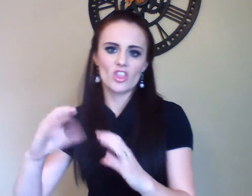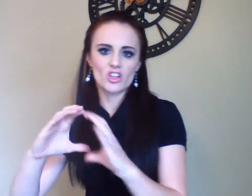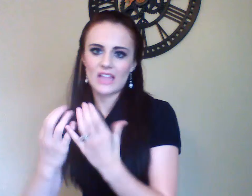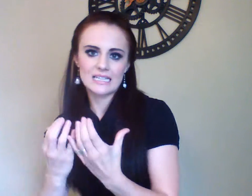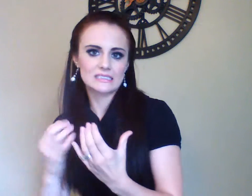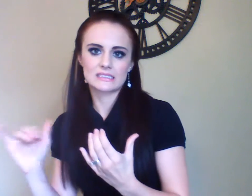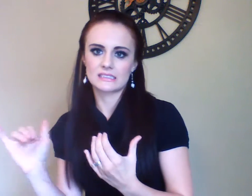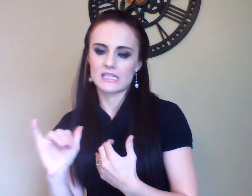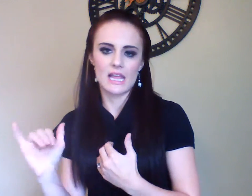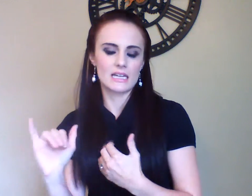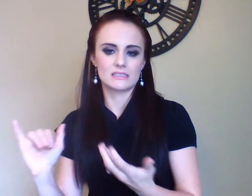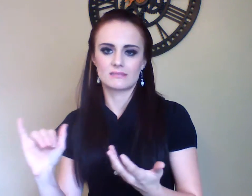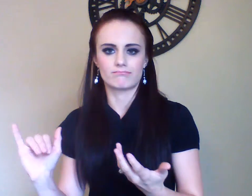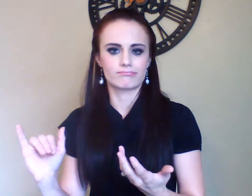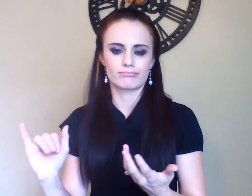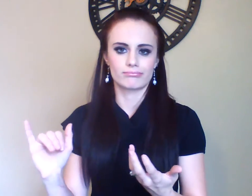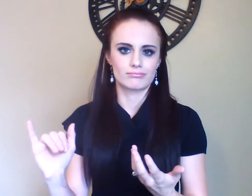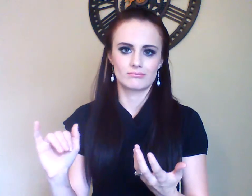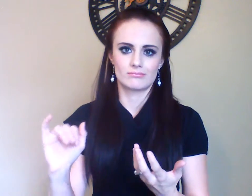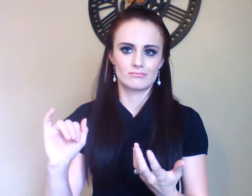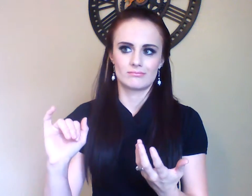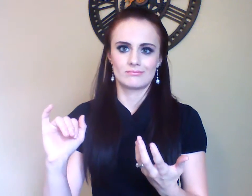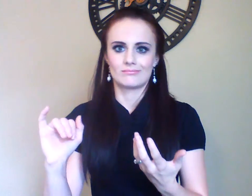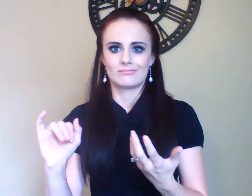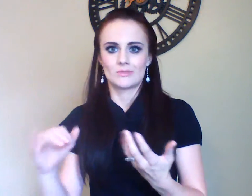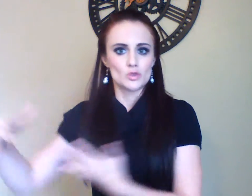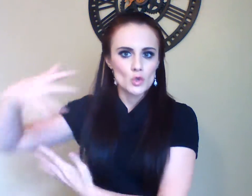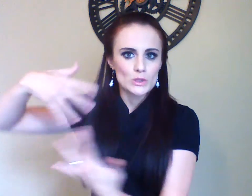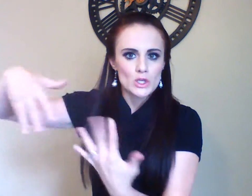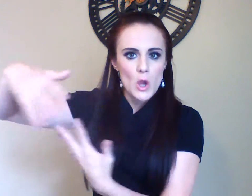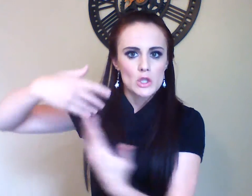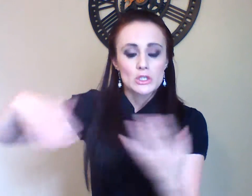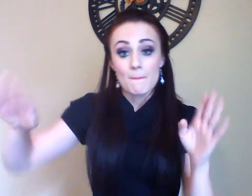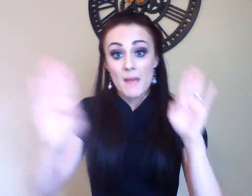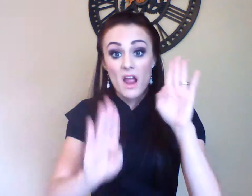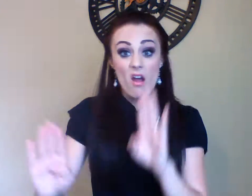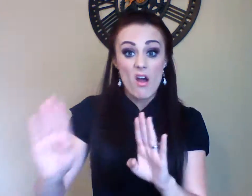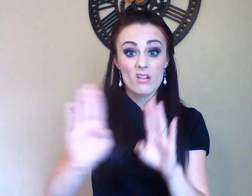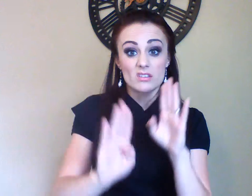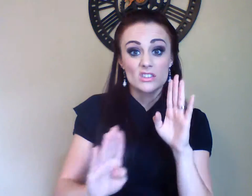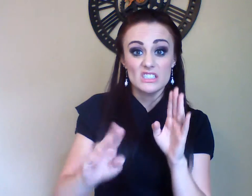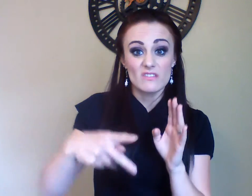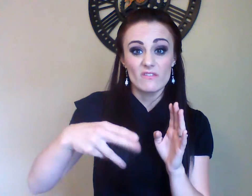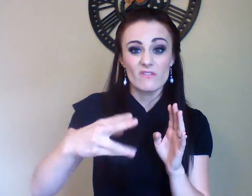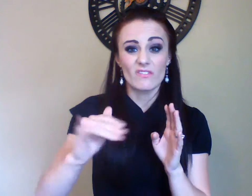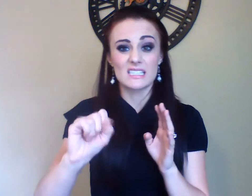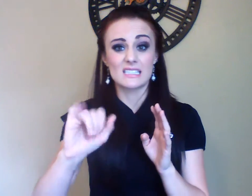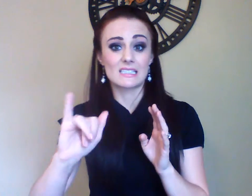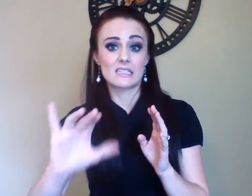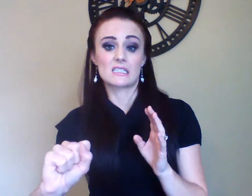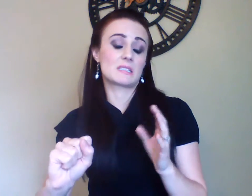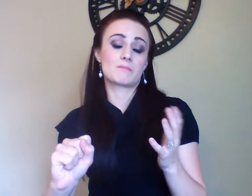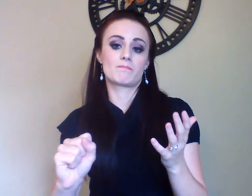psychology, sociology, biology, physics, any of the courses on the college level. And you could even try this with high